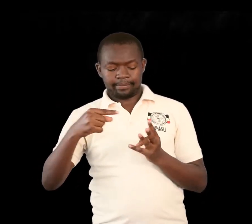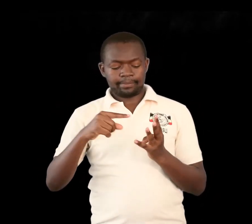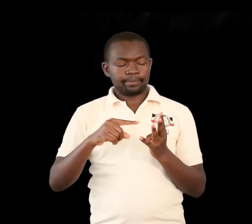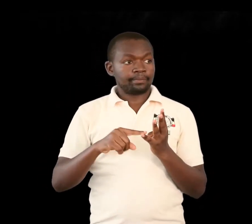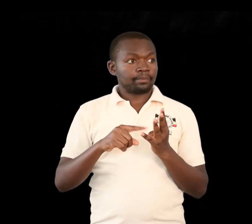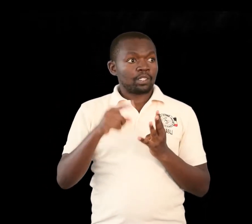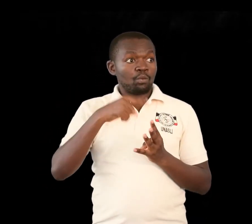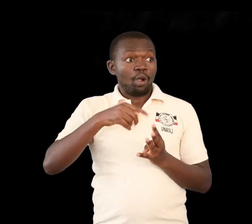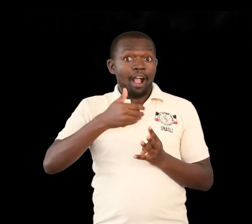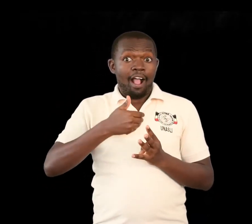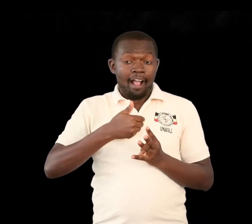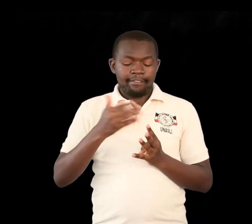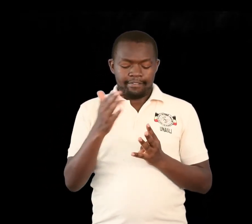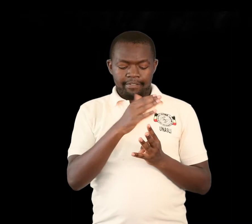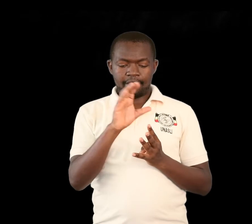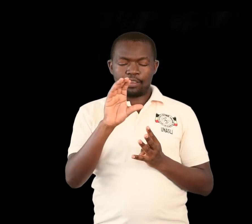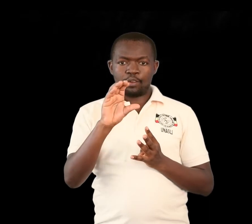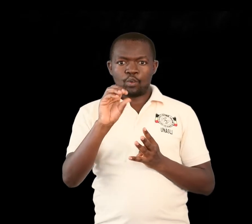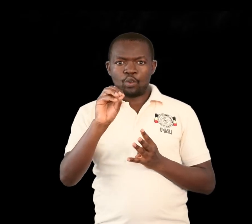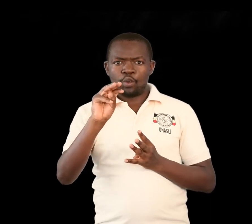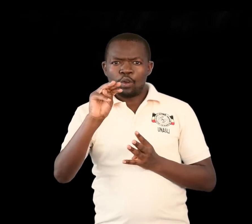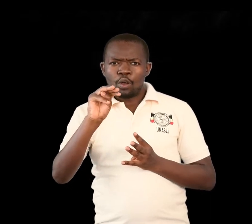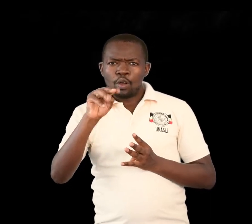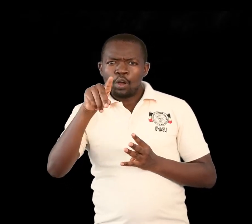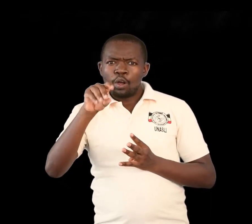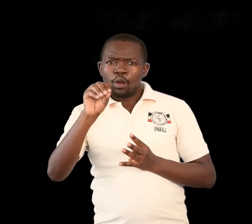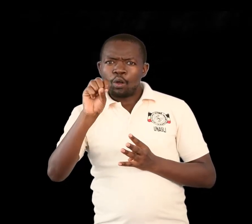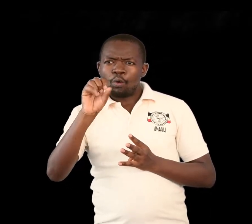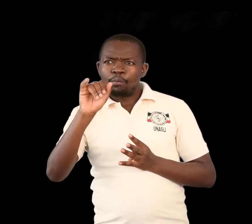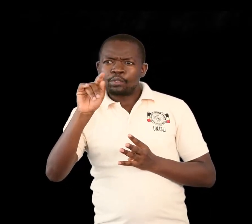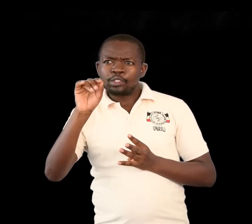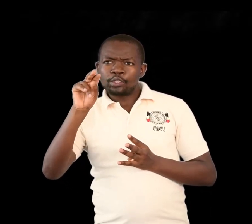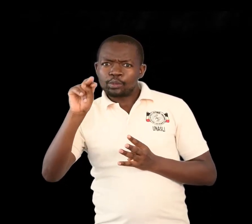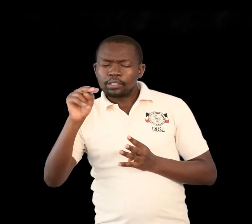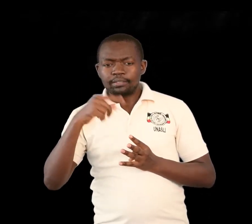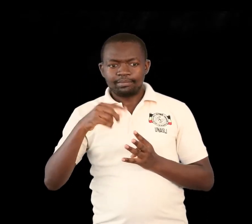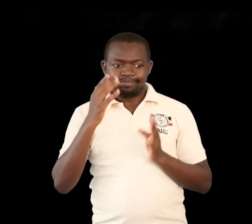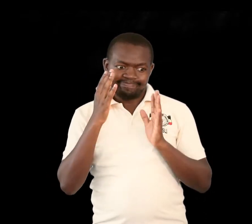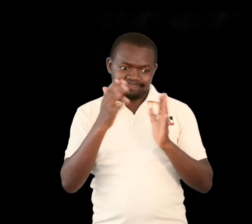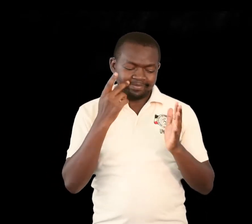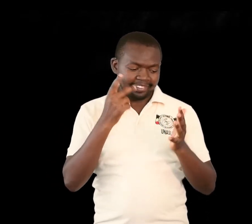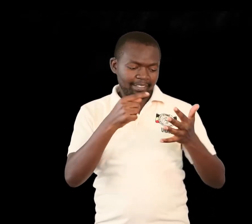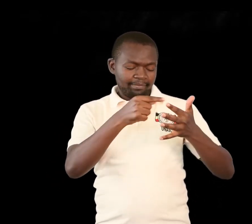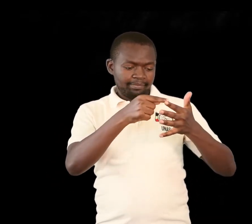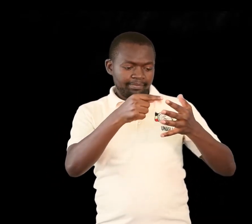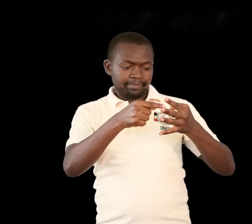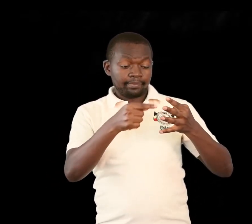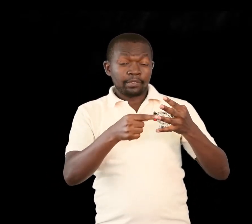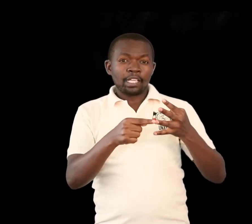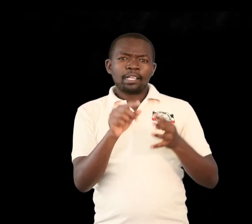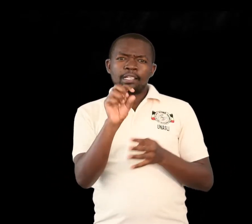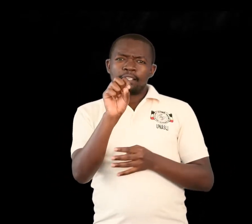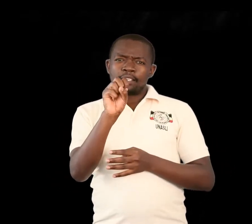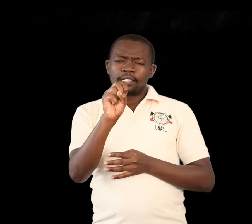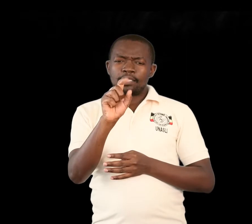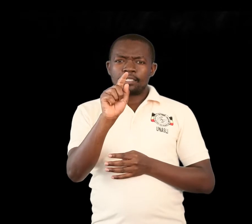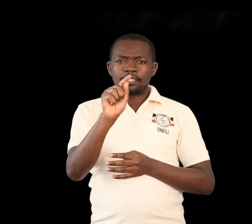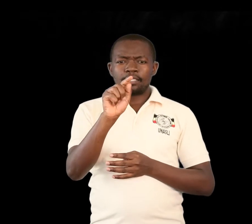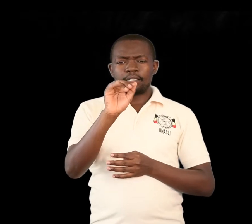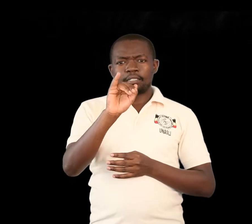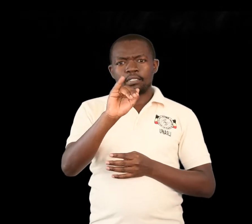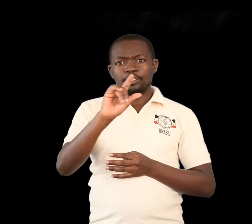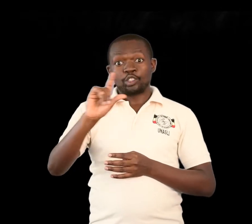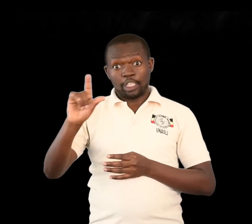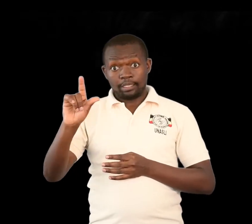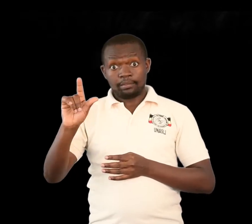the composition. Let us look at them. We have still life drawing. We